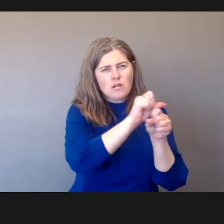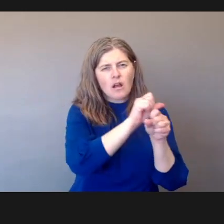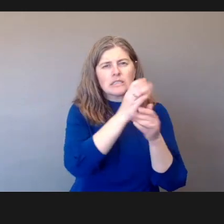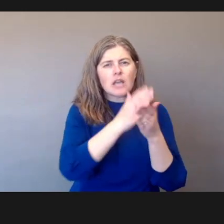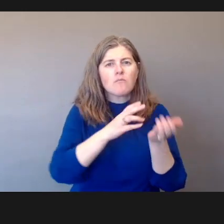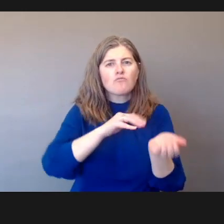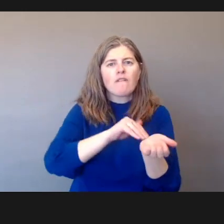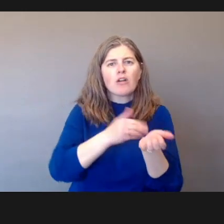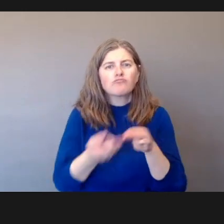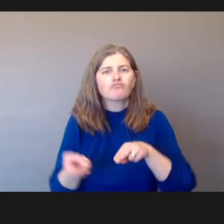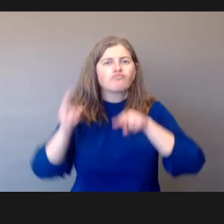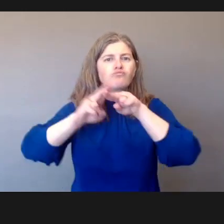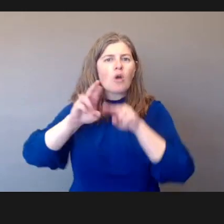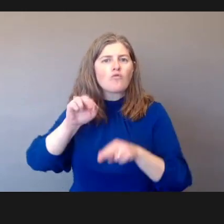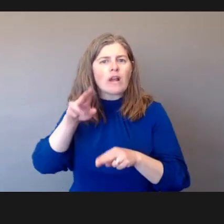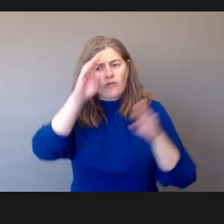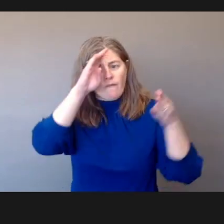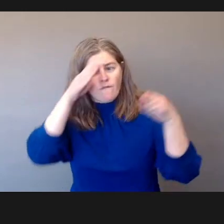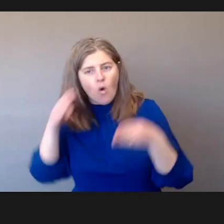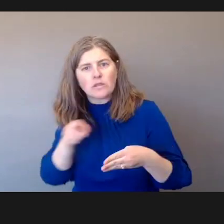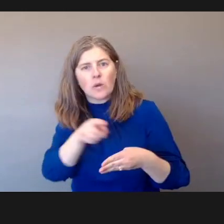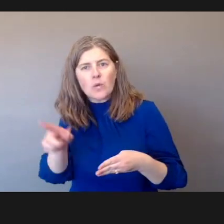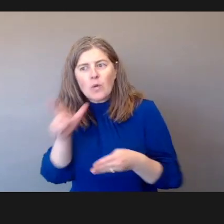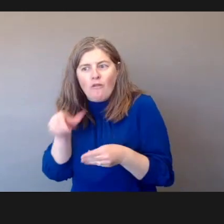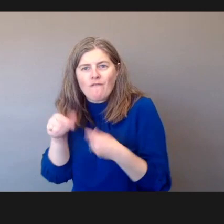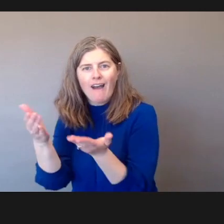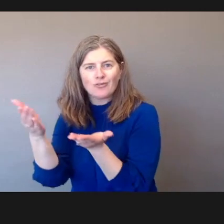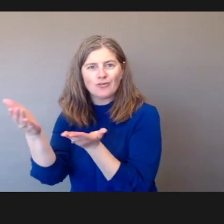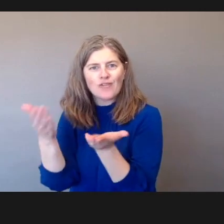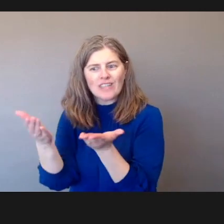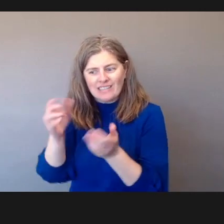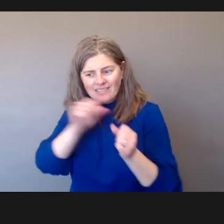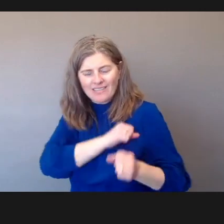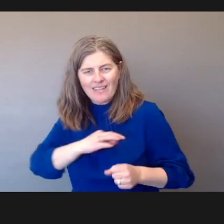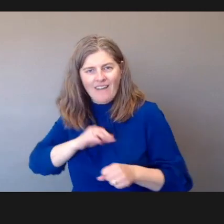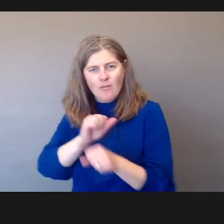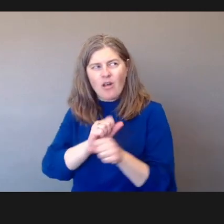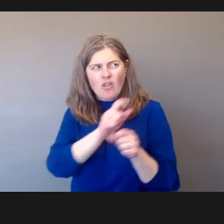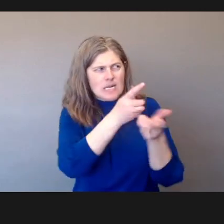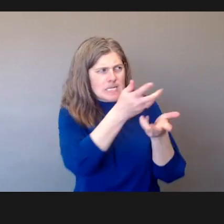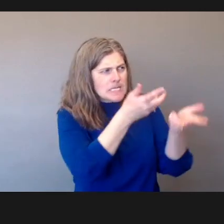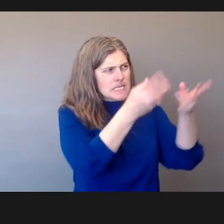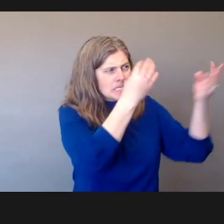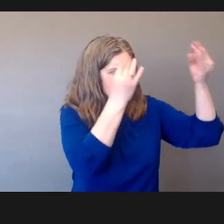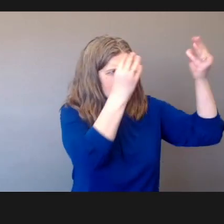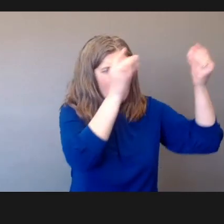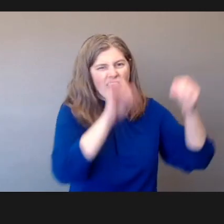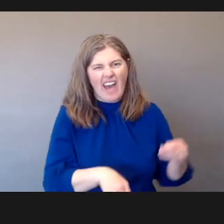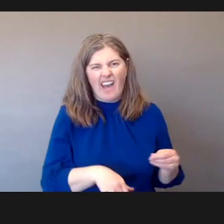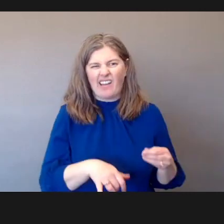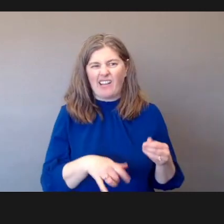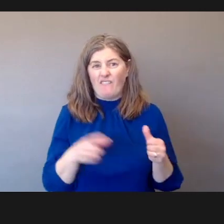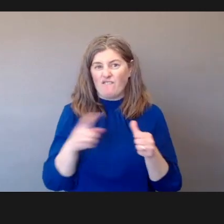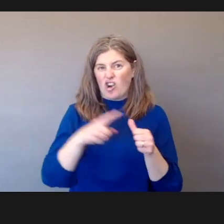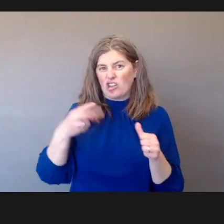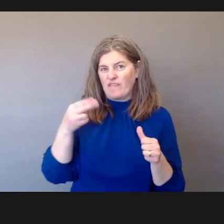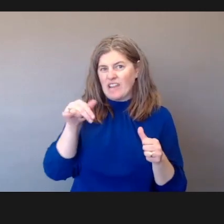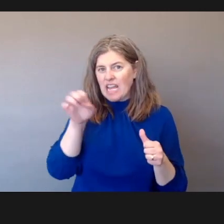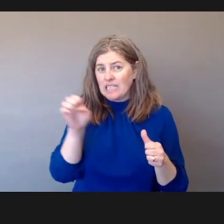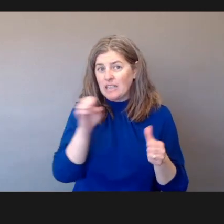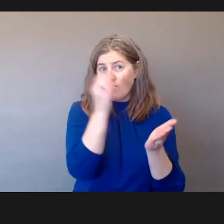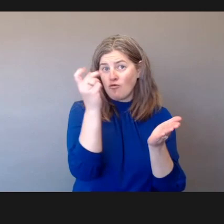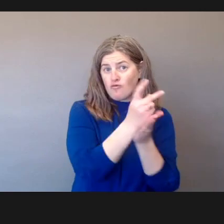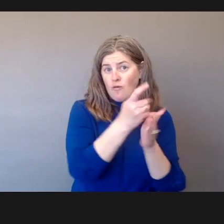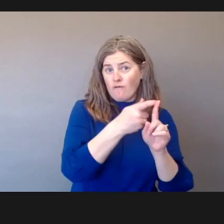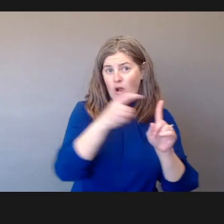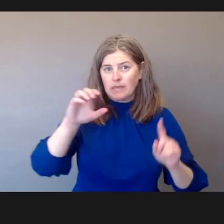to focus on frontline staff and employees, and those are in the works. And now the first phase approved by